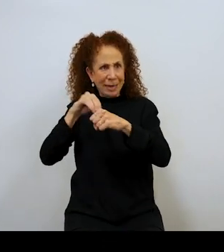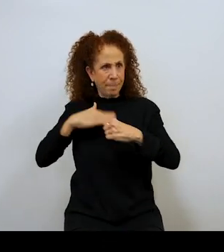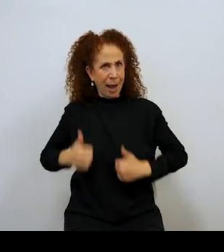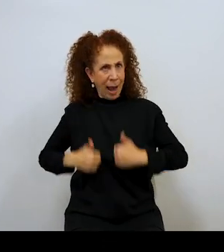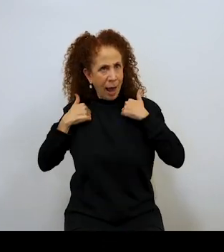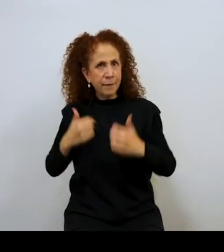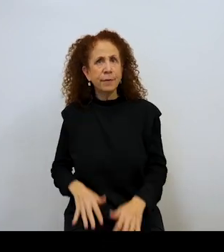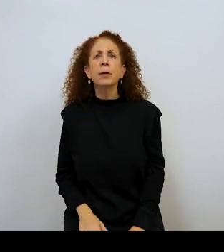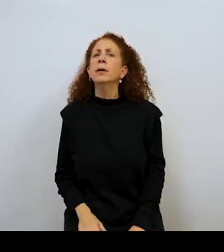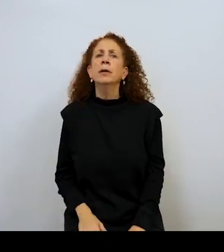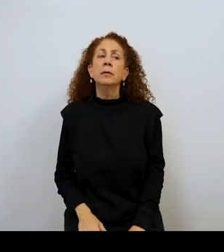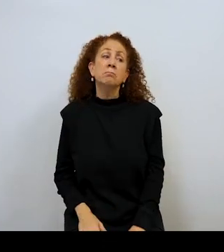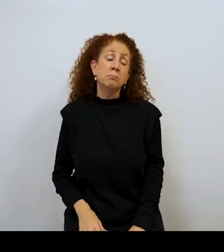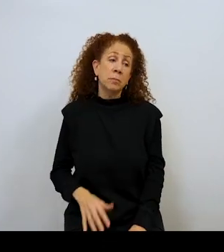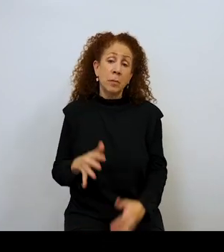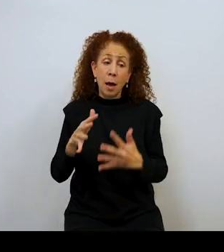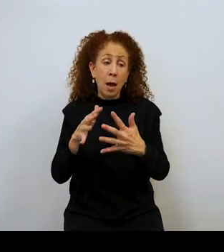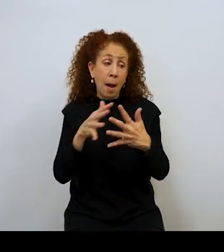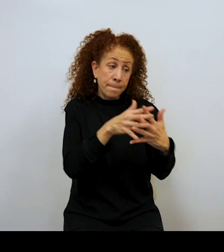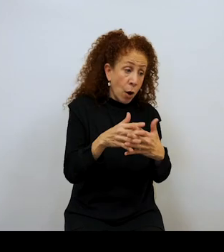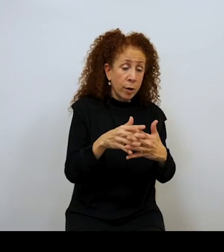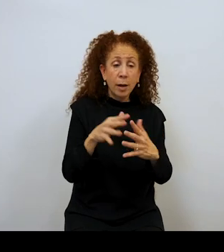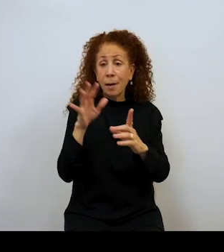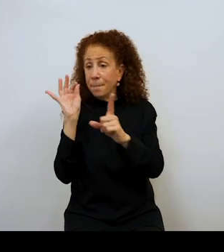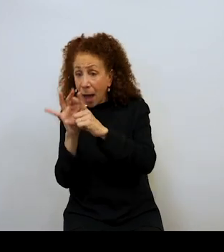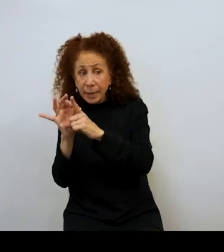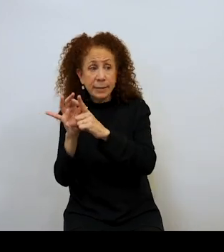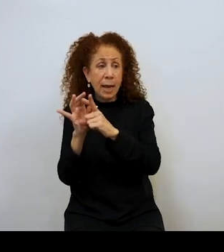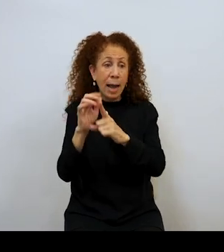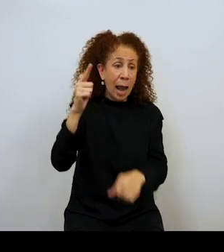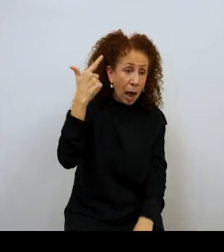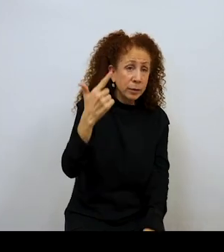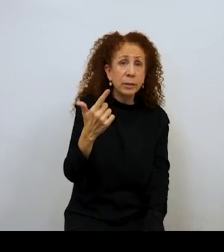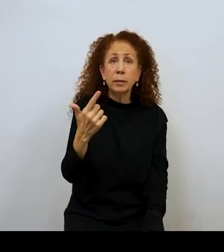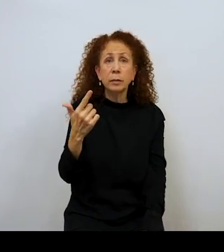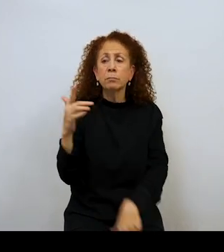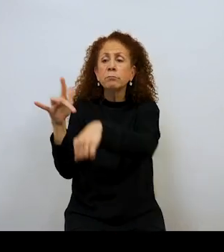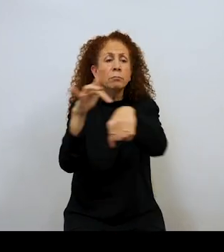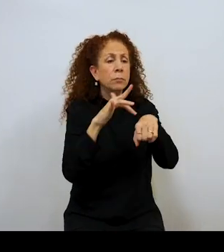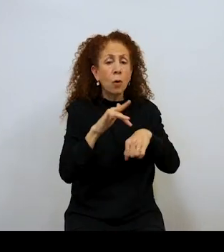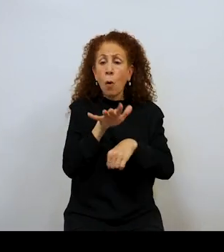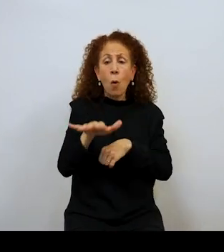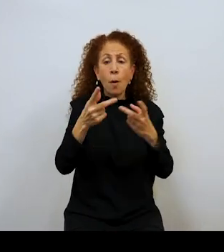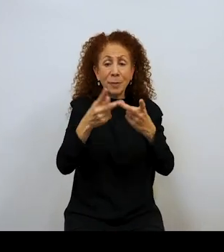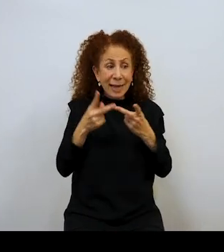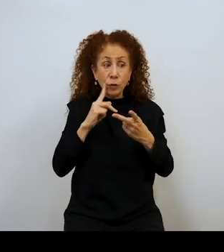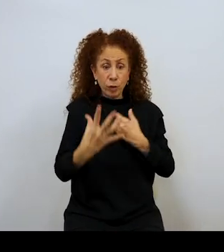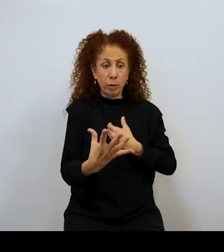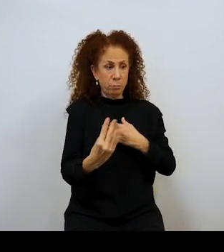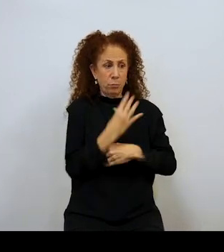America, because I spent a lot of time here teaching and studying, and Britain are all places that have been formative for